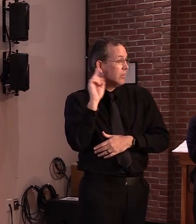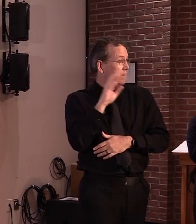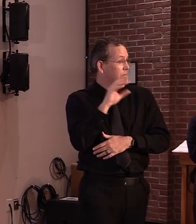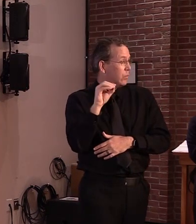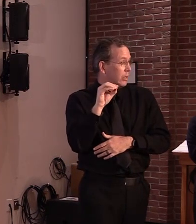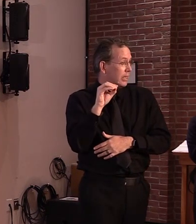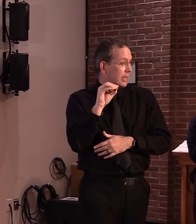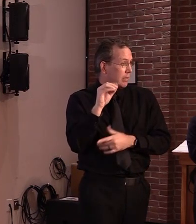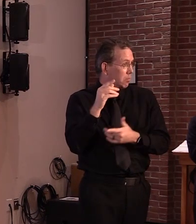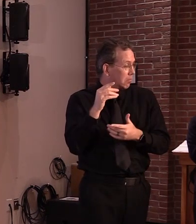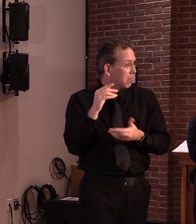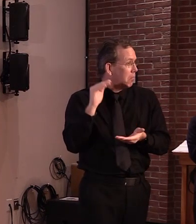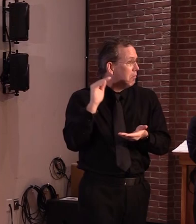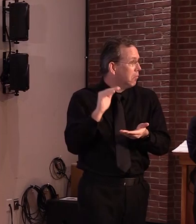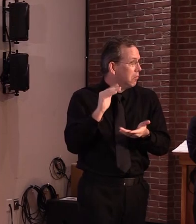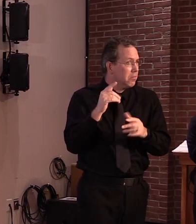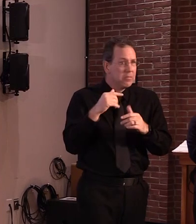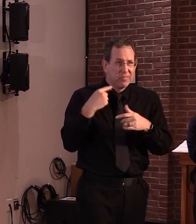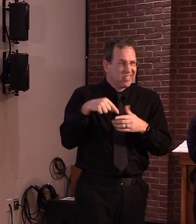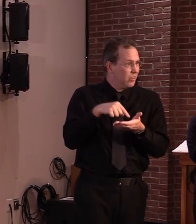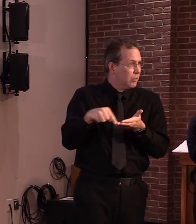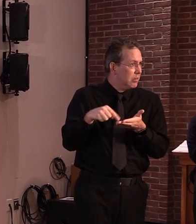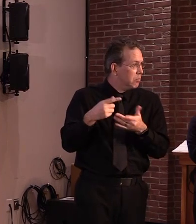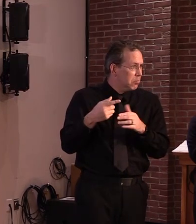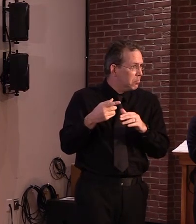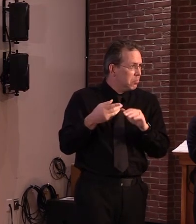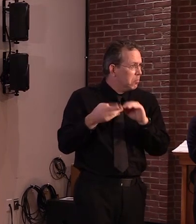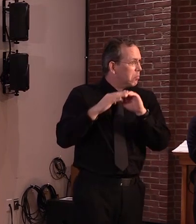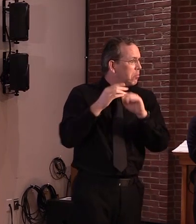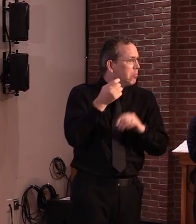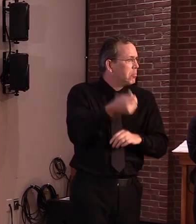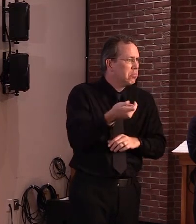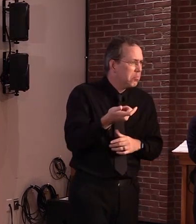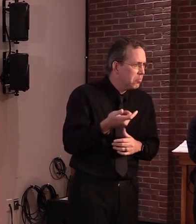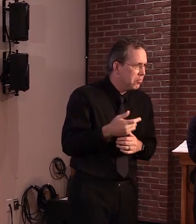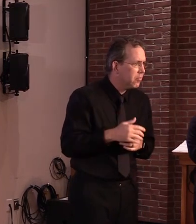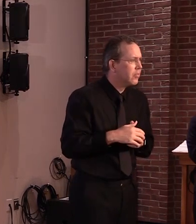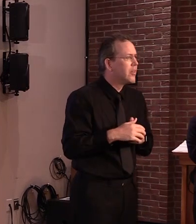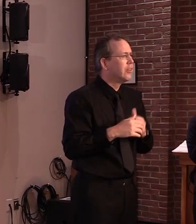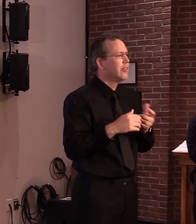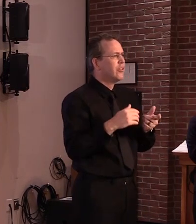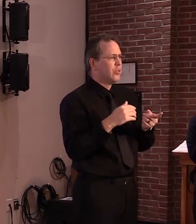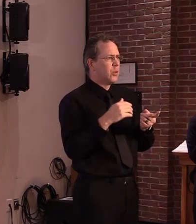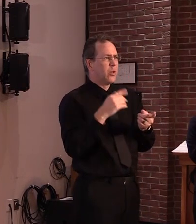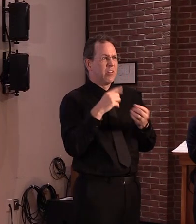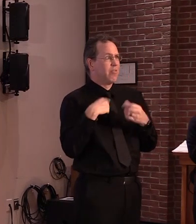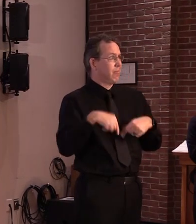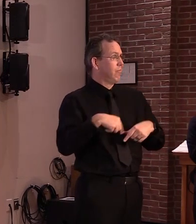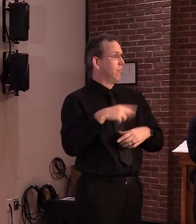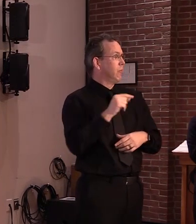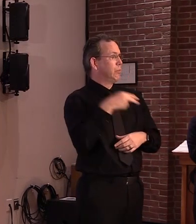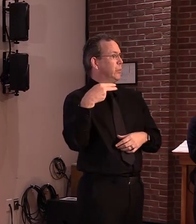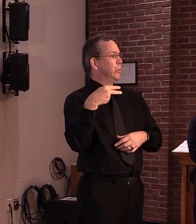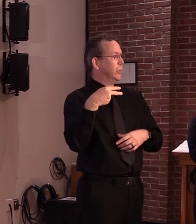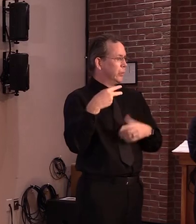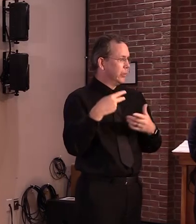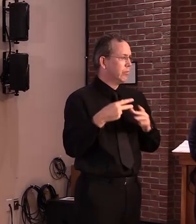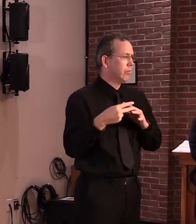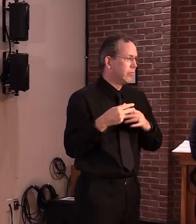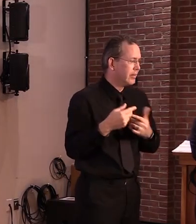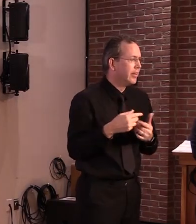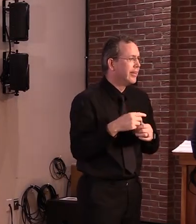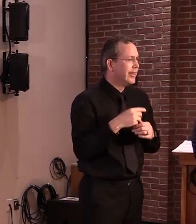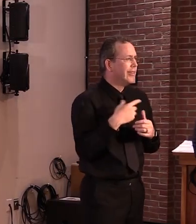Vermont's doubling rate continues to be the second slowest in the United States, only behind Hawaii. On the next slide, we